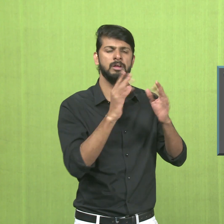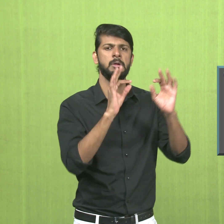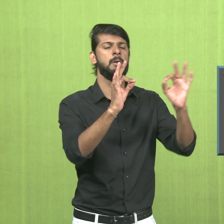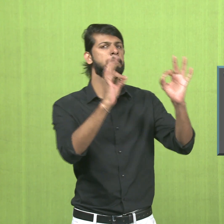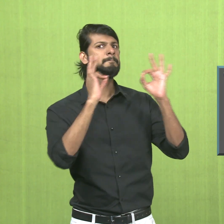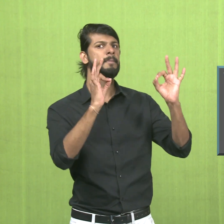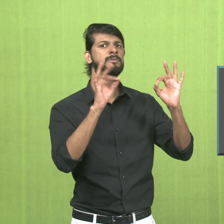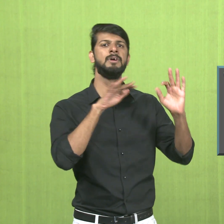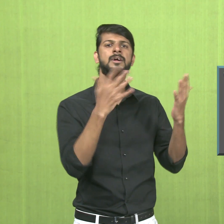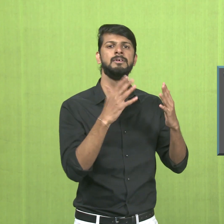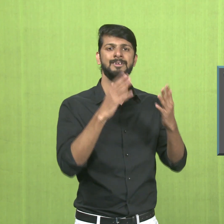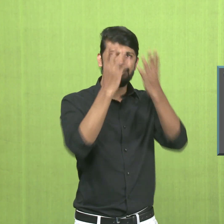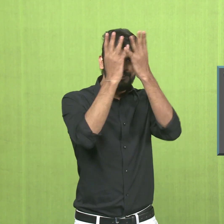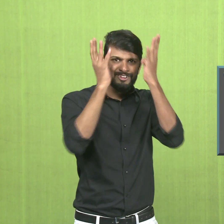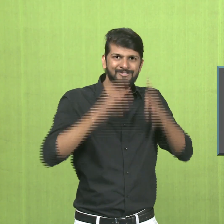The speciality of the Warli painting